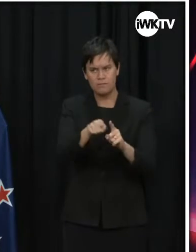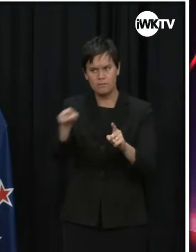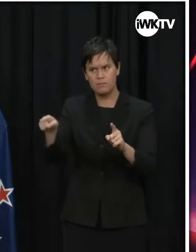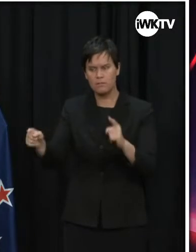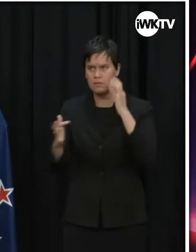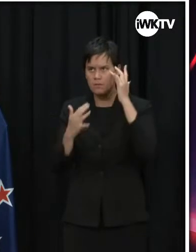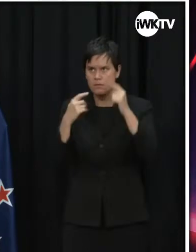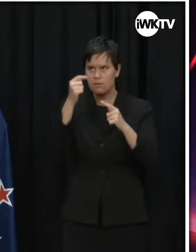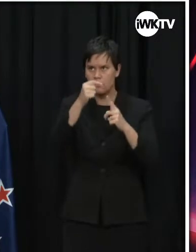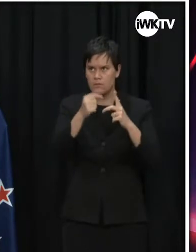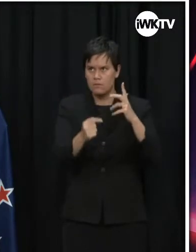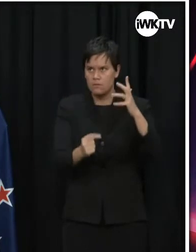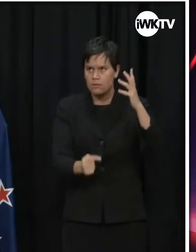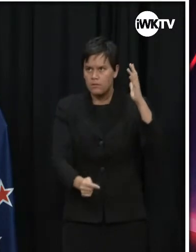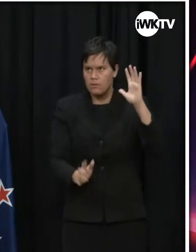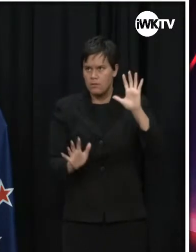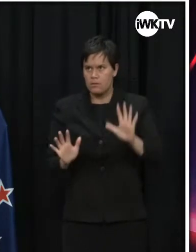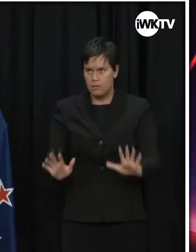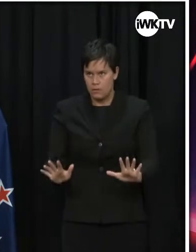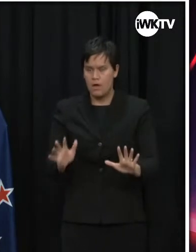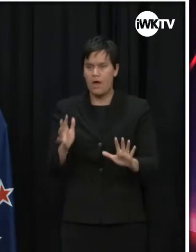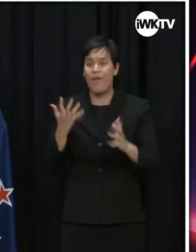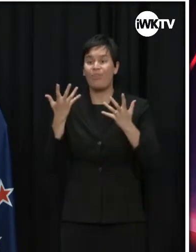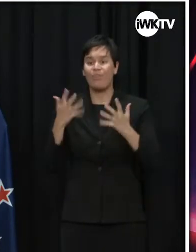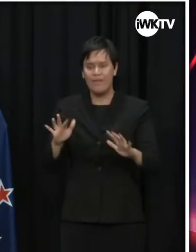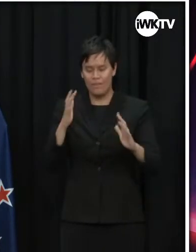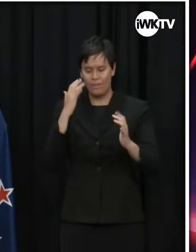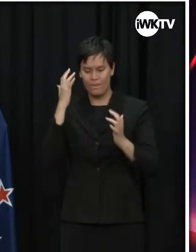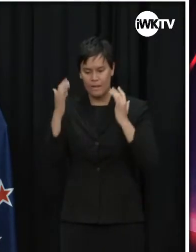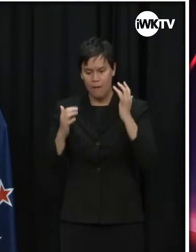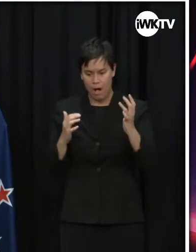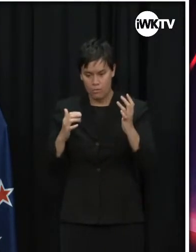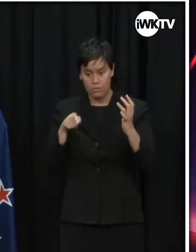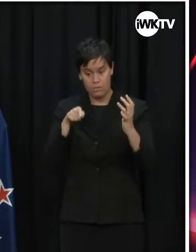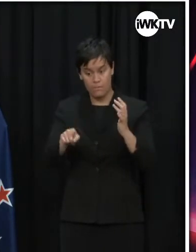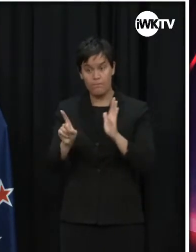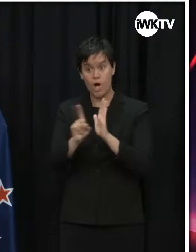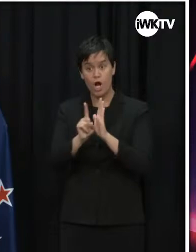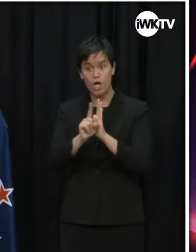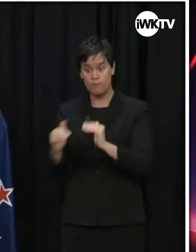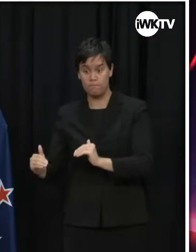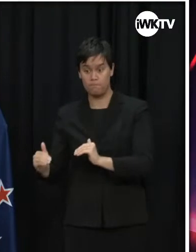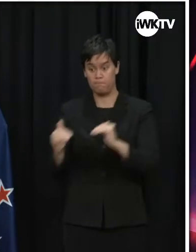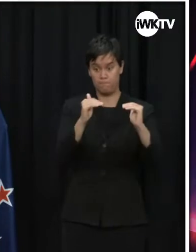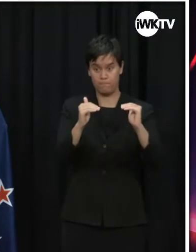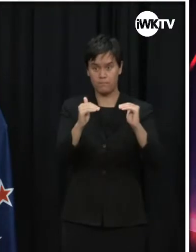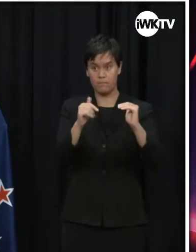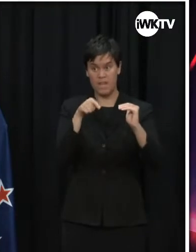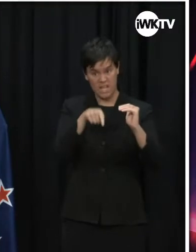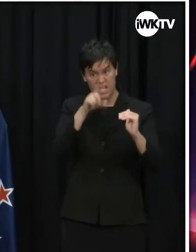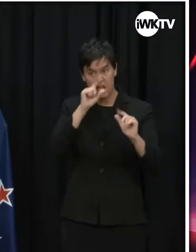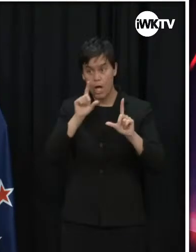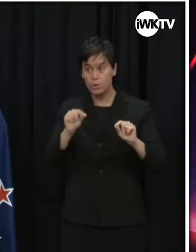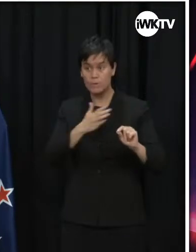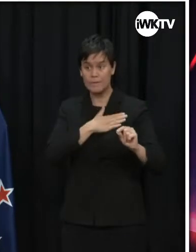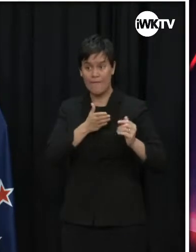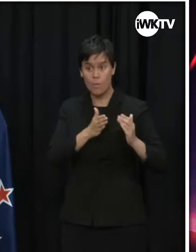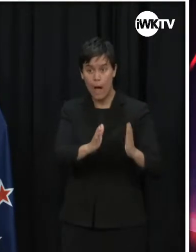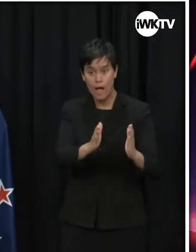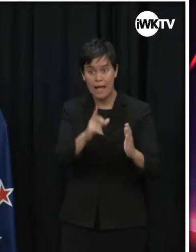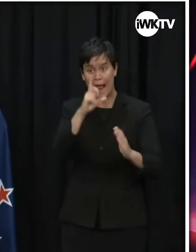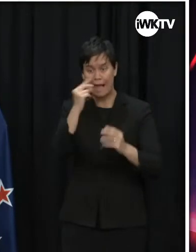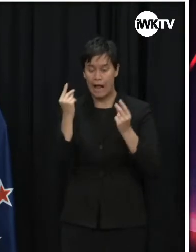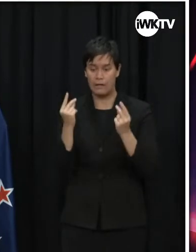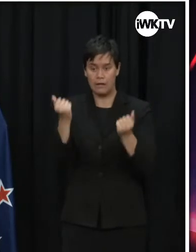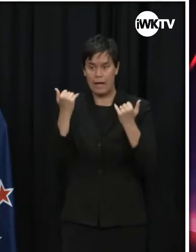the alert level changes, or changes to alert levels, can be operationalised safely, and the timeframe in which that can